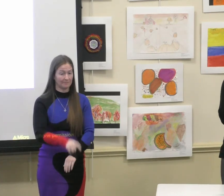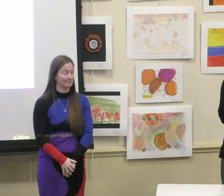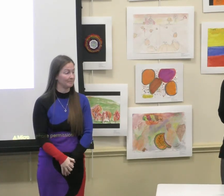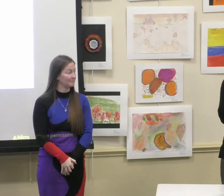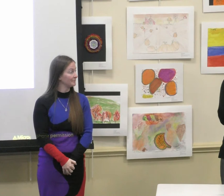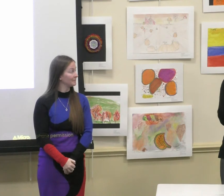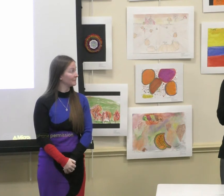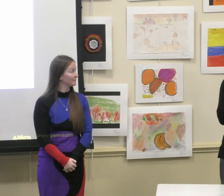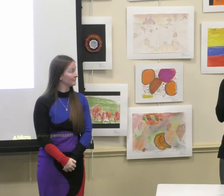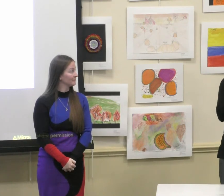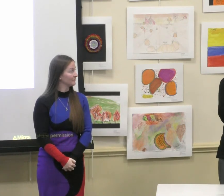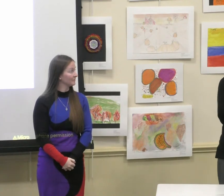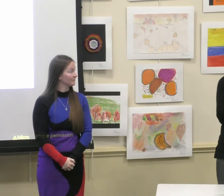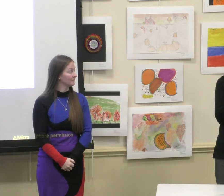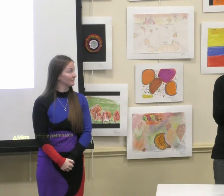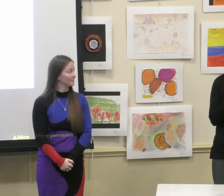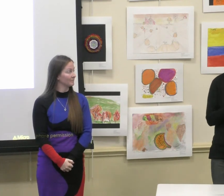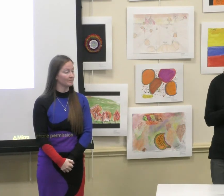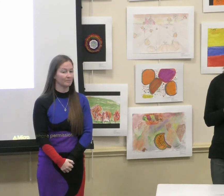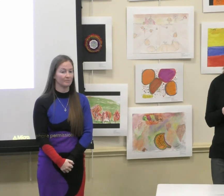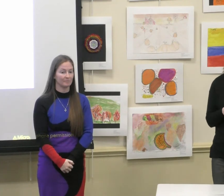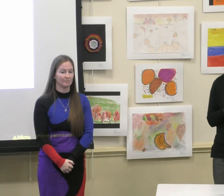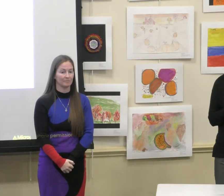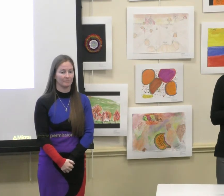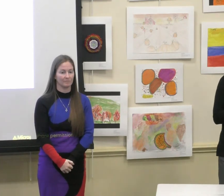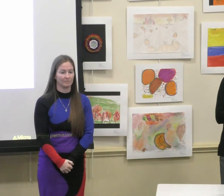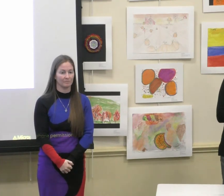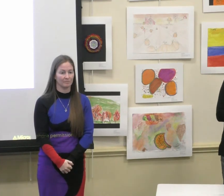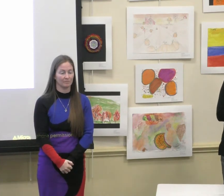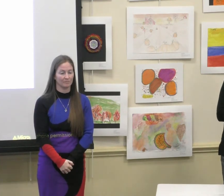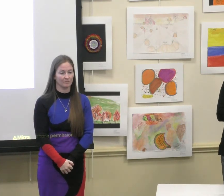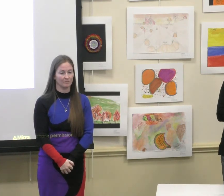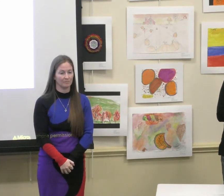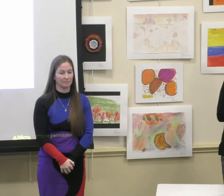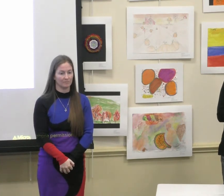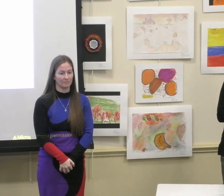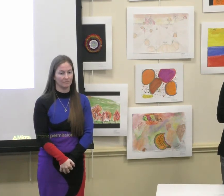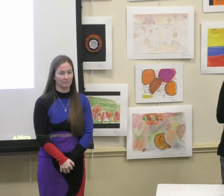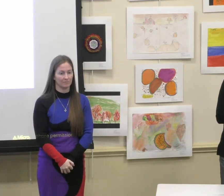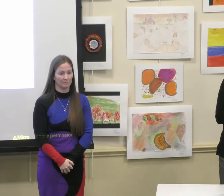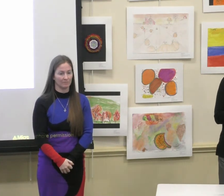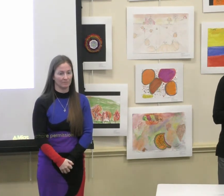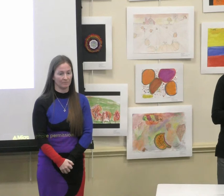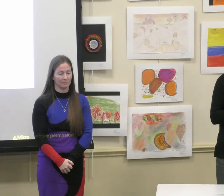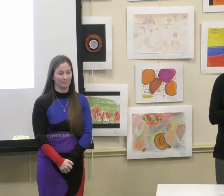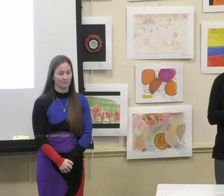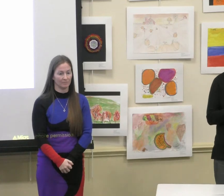The question was if the deaf people are more likely to be withdrawn or depressed because they're isolated from the general community.